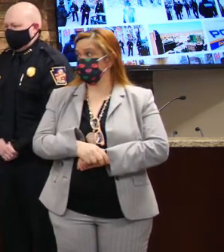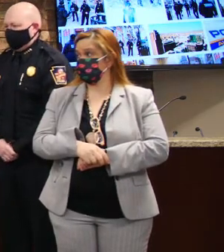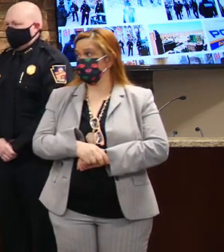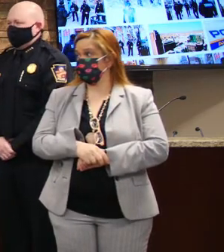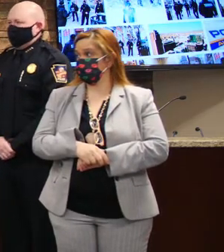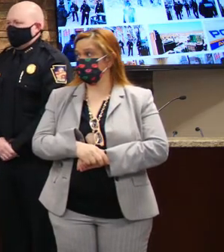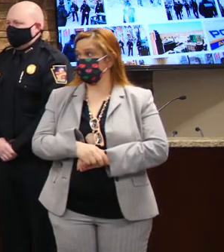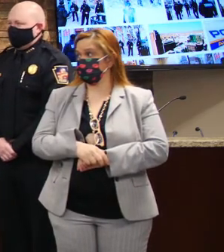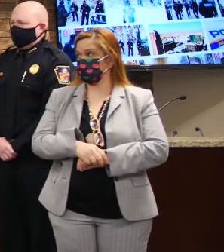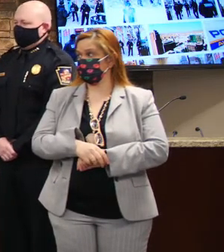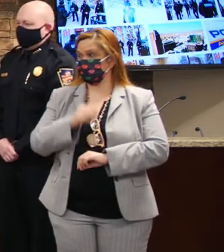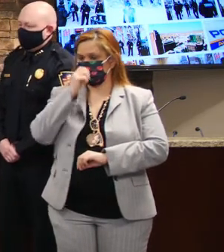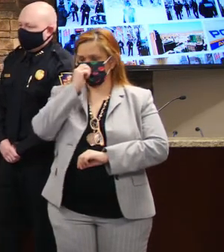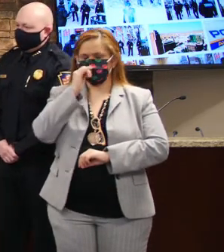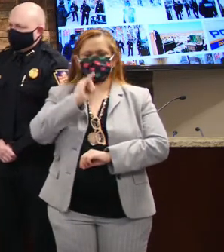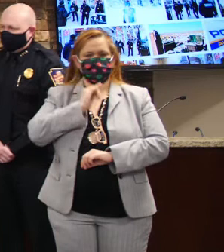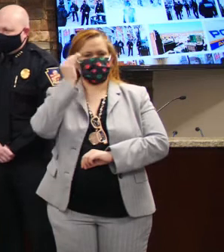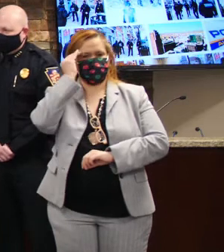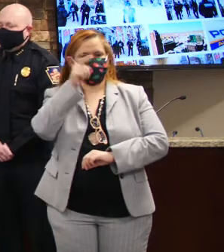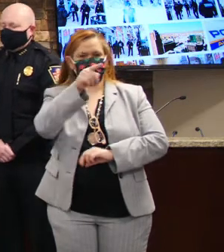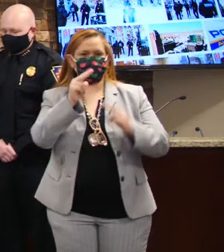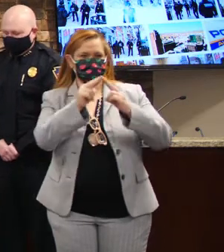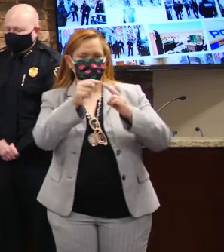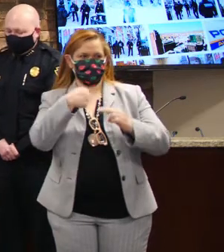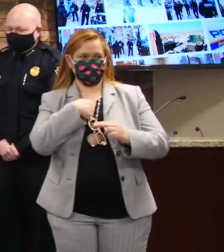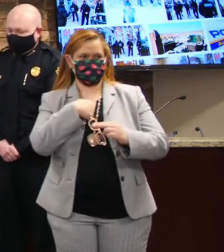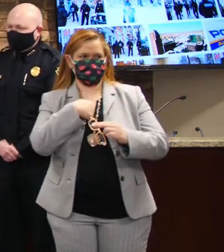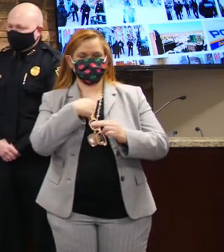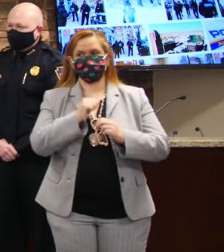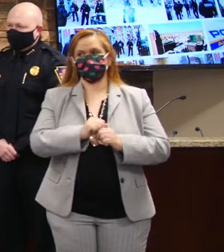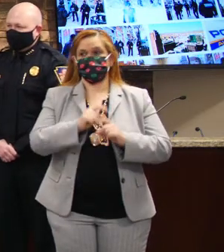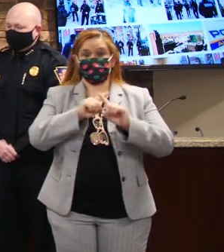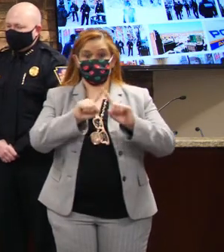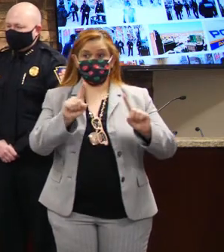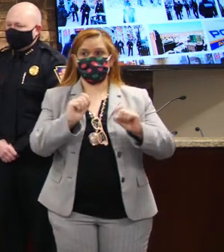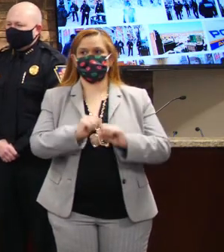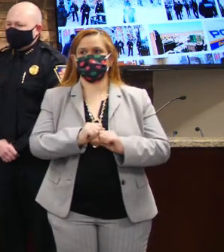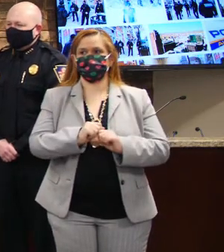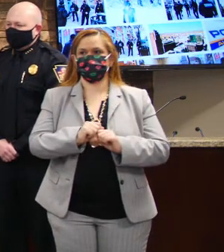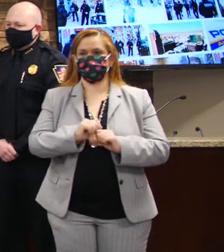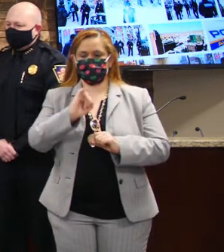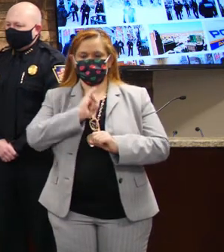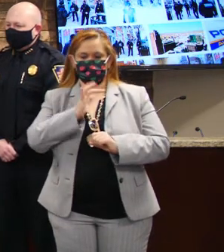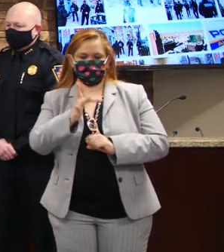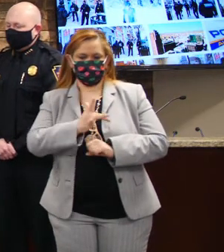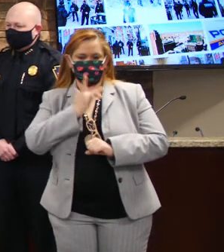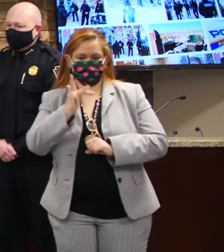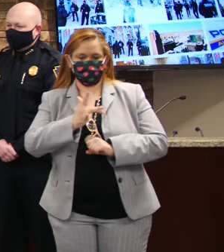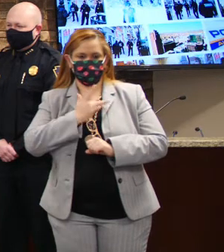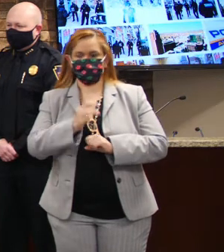because those that do know me know that I've come a long way. So I'm highly grateful to be here.